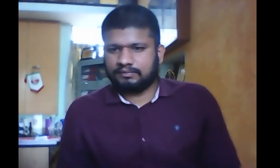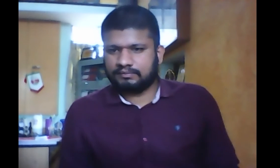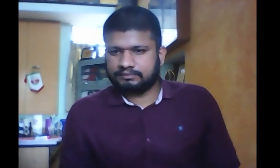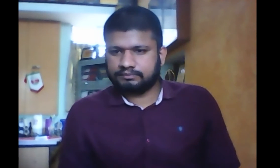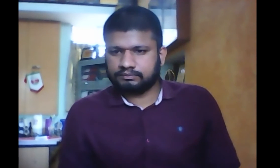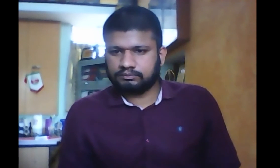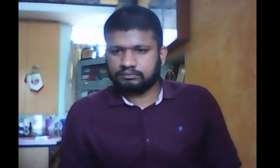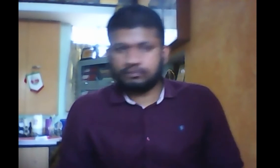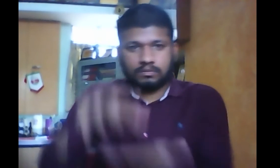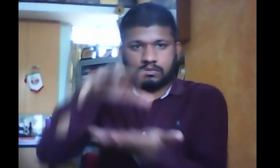Learn.